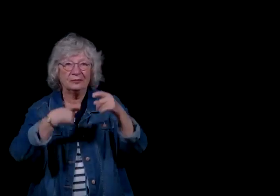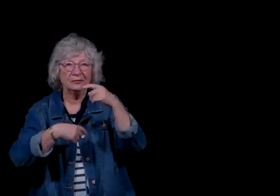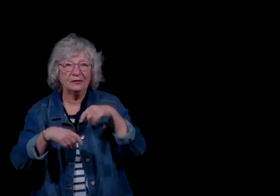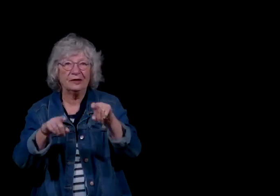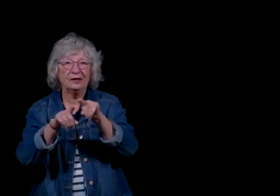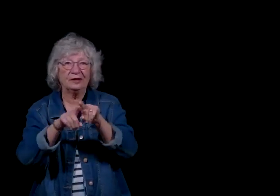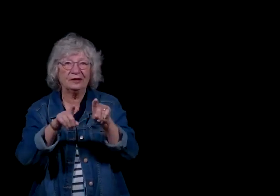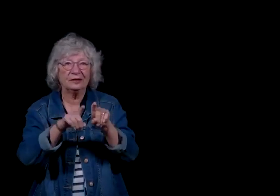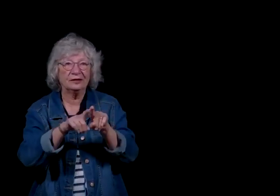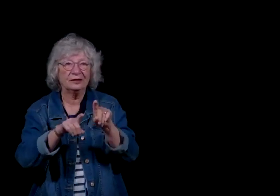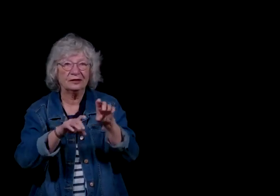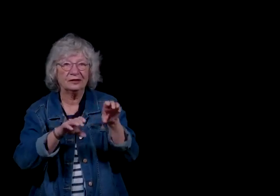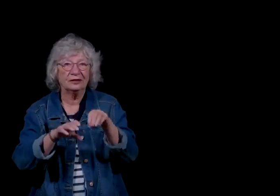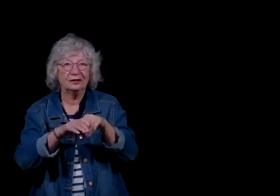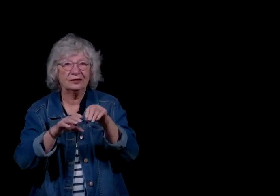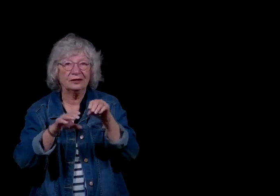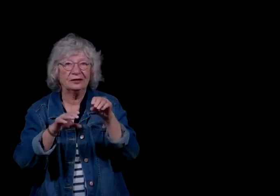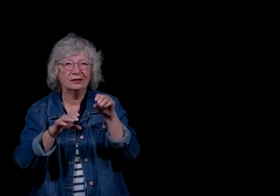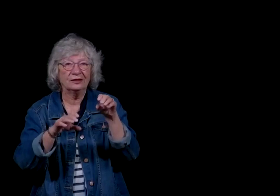come, thy will be done,